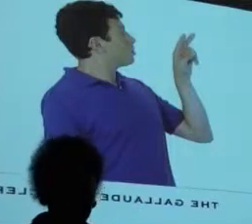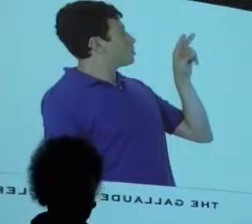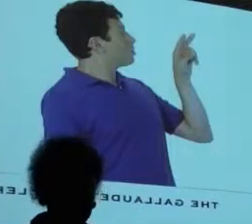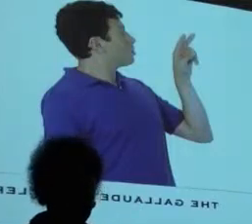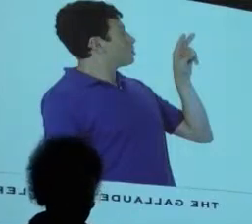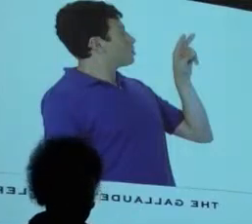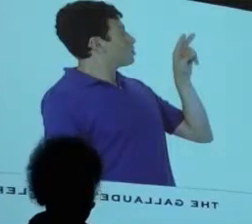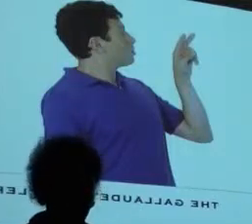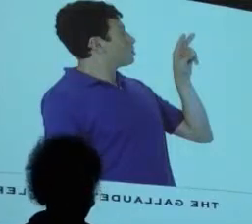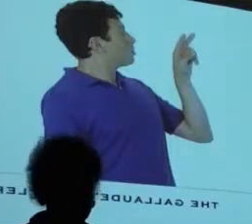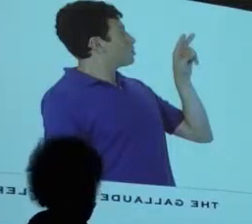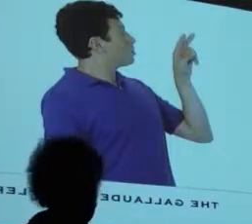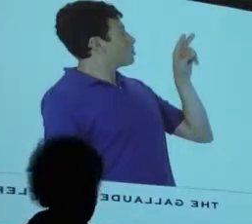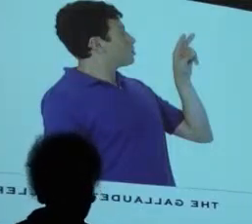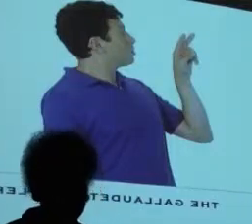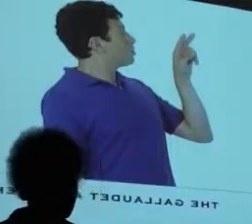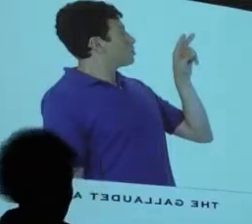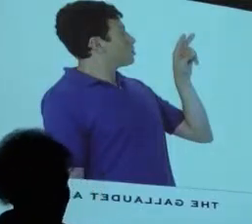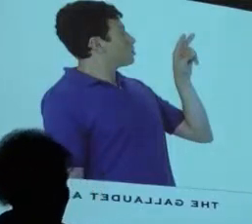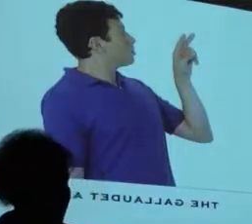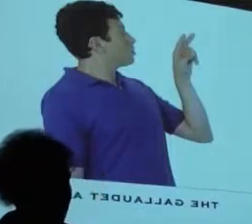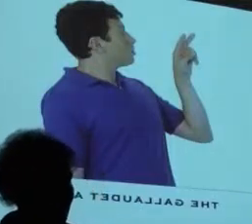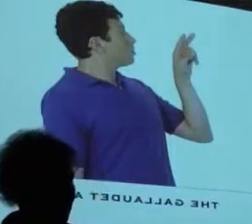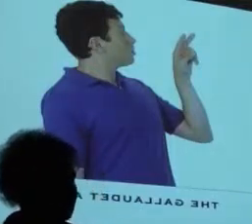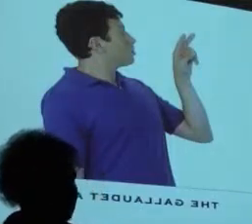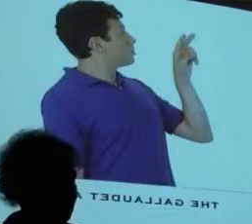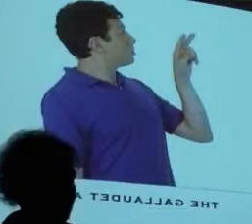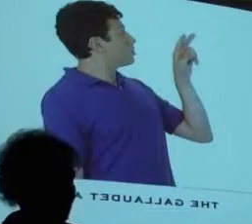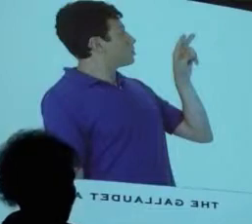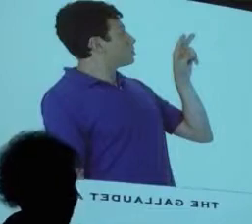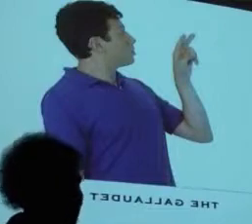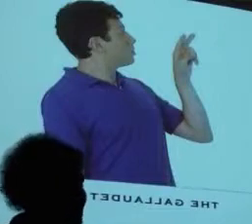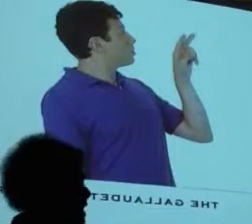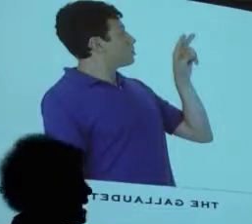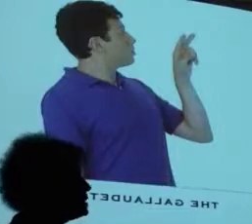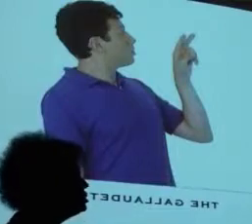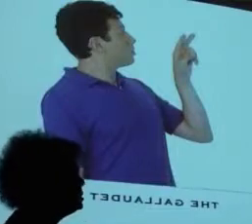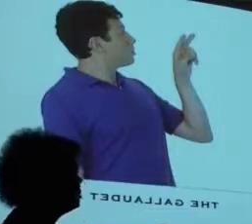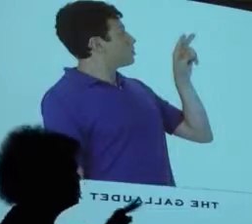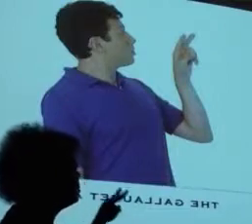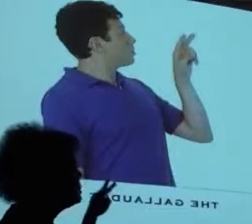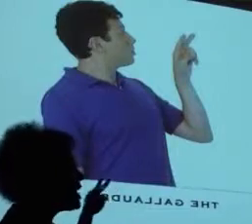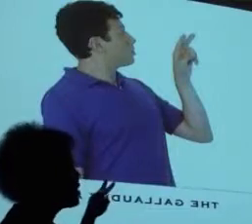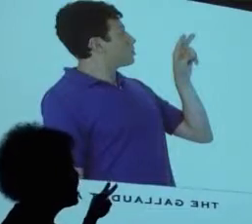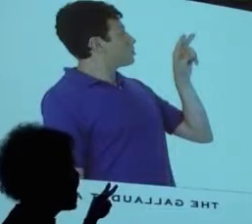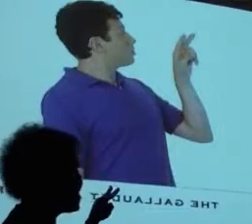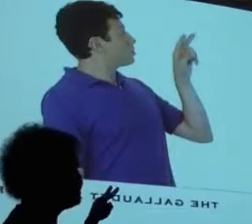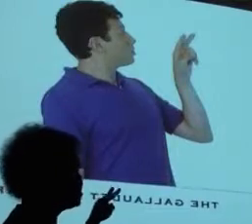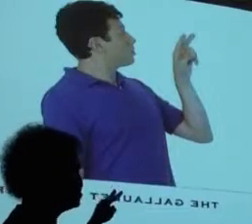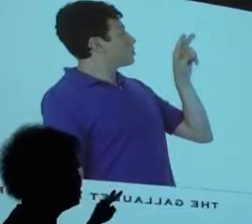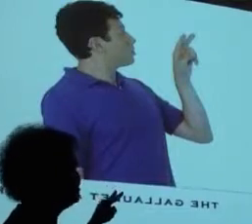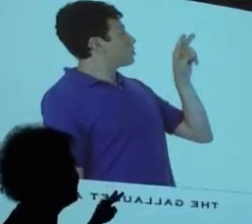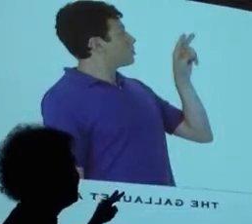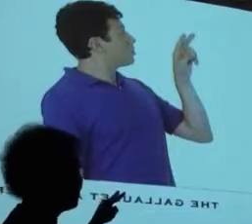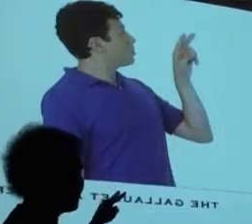speaking down. When she turns, then he becomes the little girl, and she's going to turn and look up to the